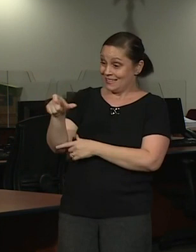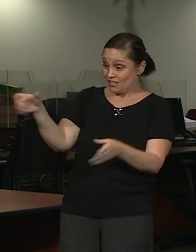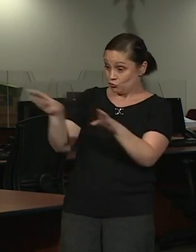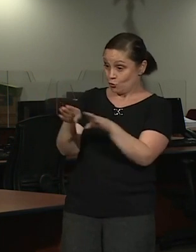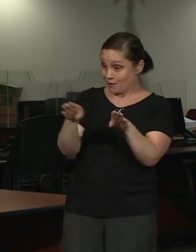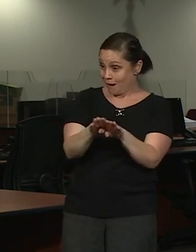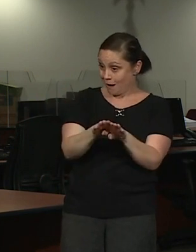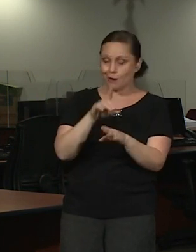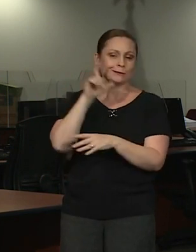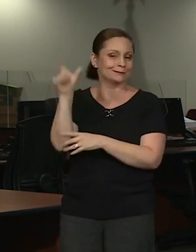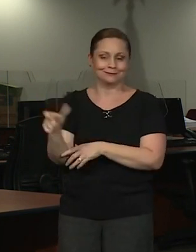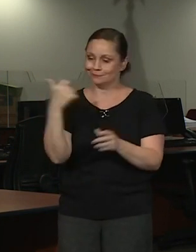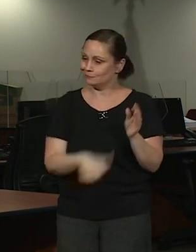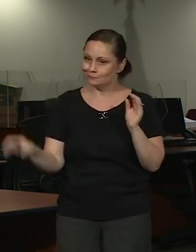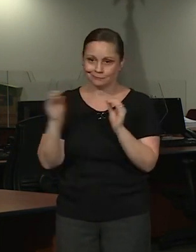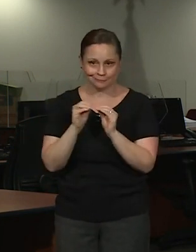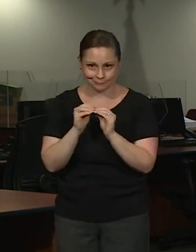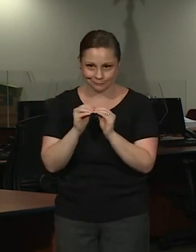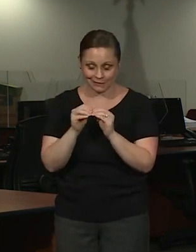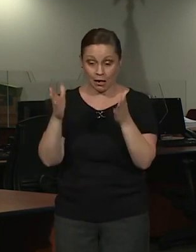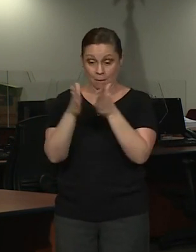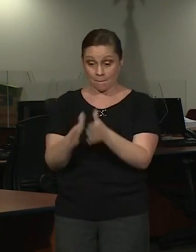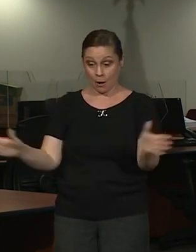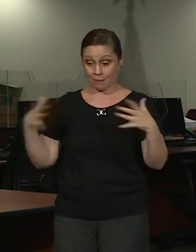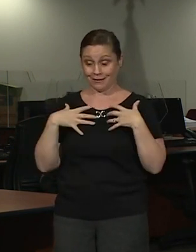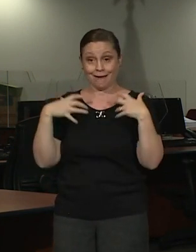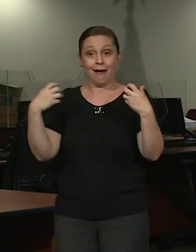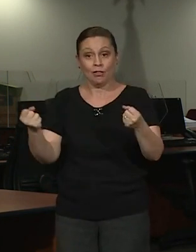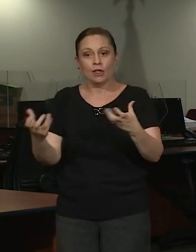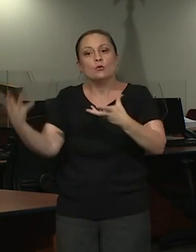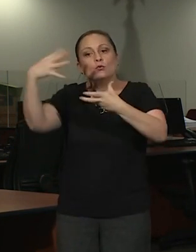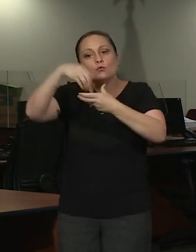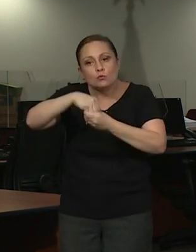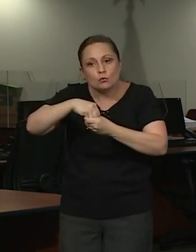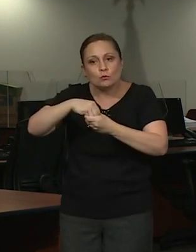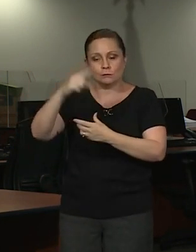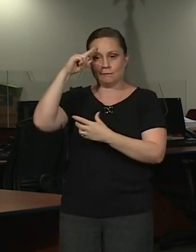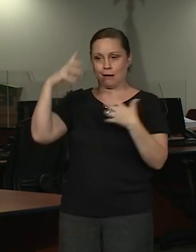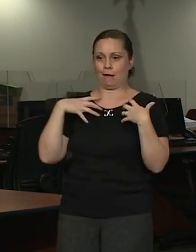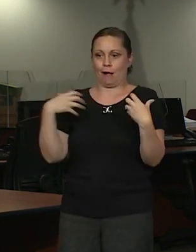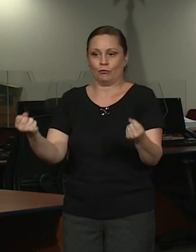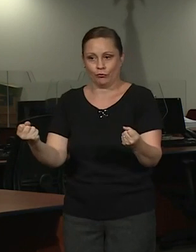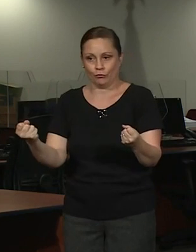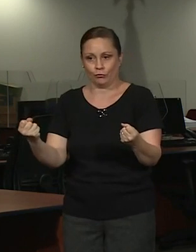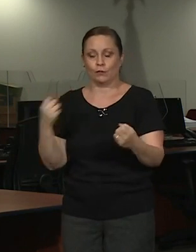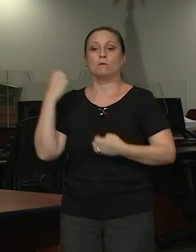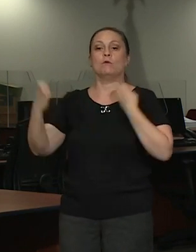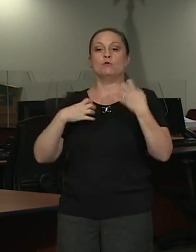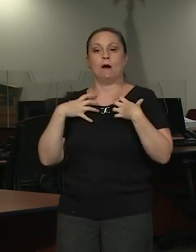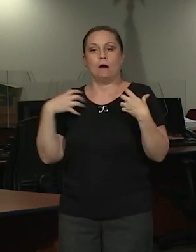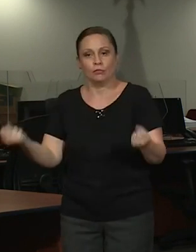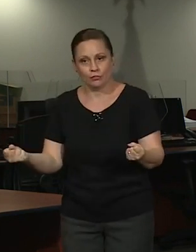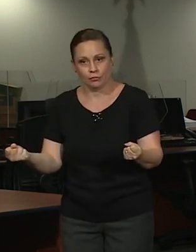mental health. Part of public health is mental health. Part is emotional health. Part is economic health. Part